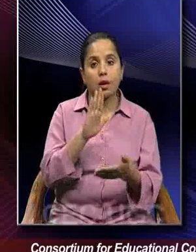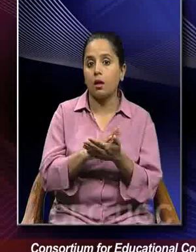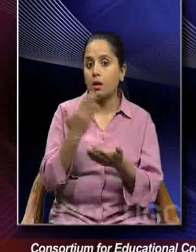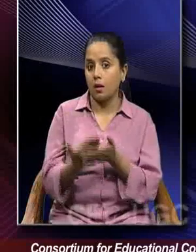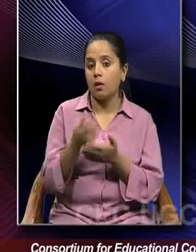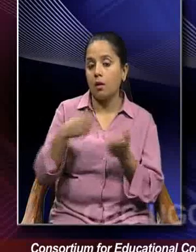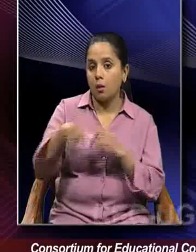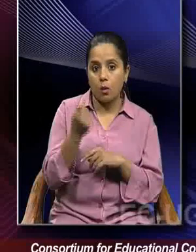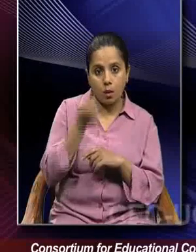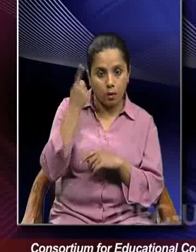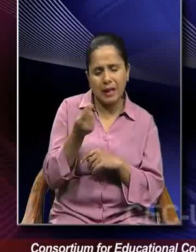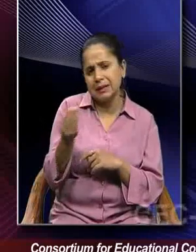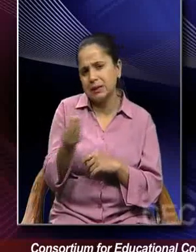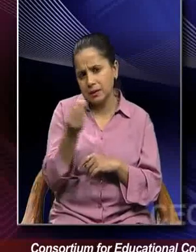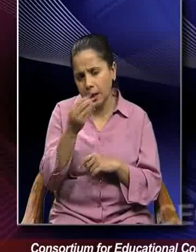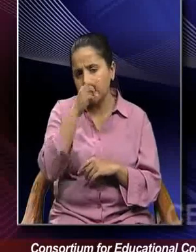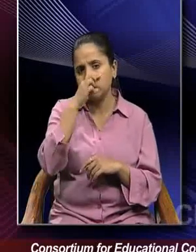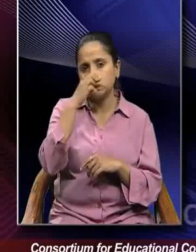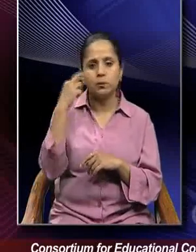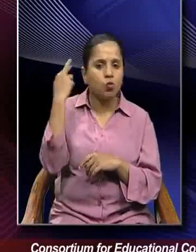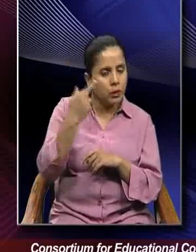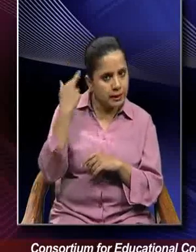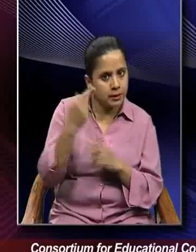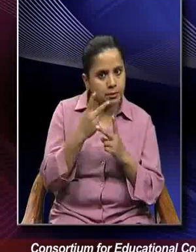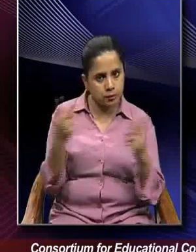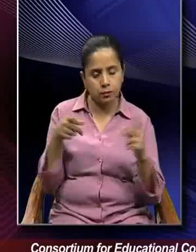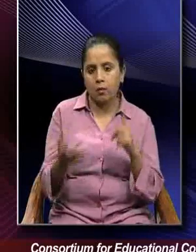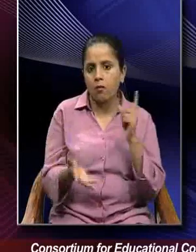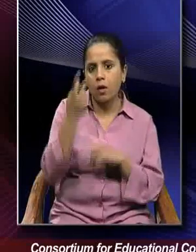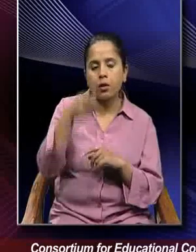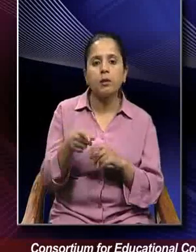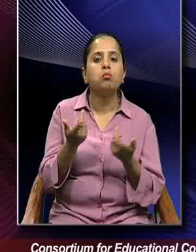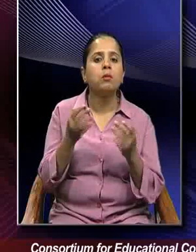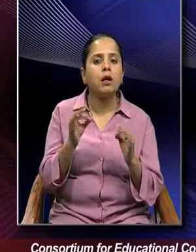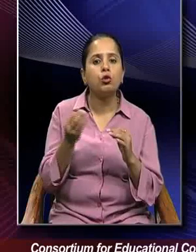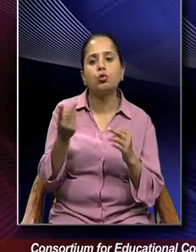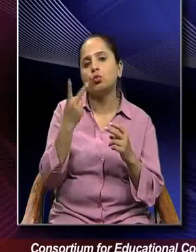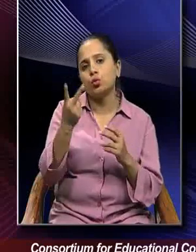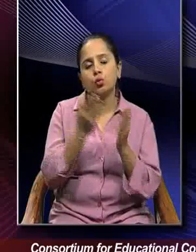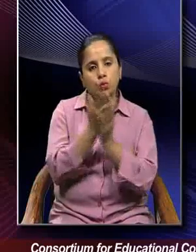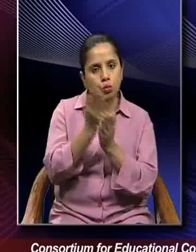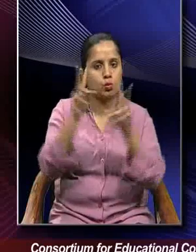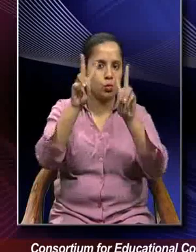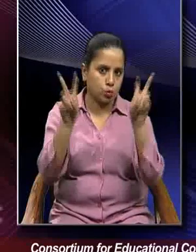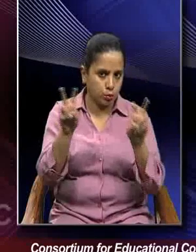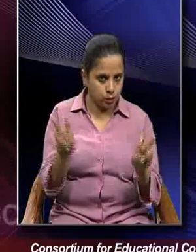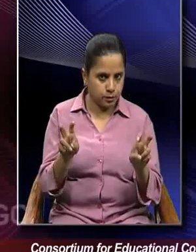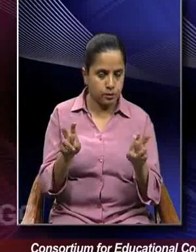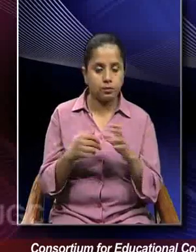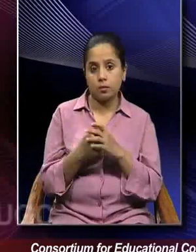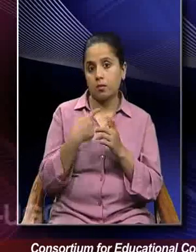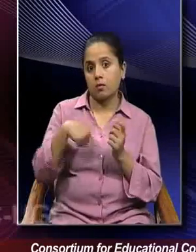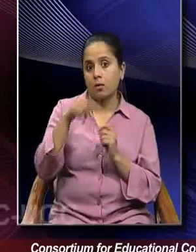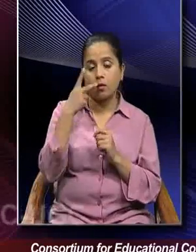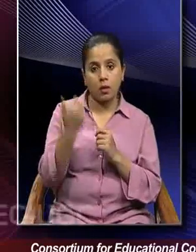interpretivism on some grounds, finding them especially too subjective and relativist. So we see